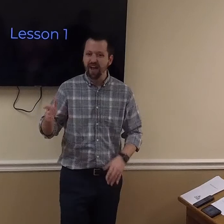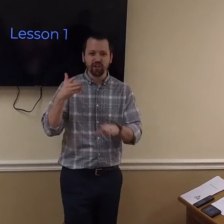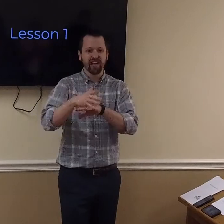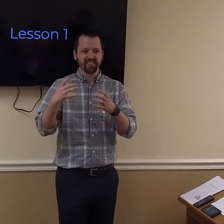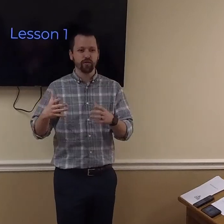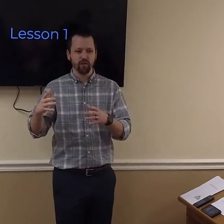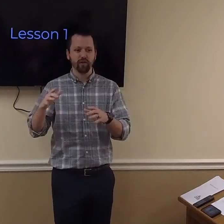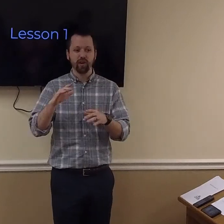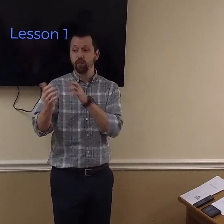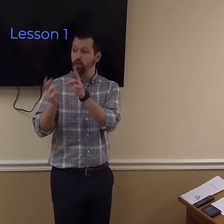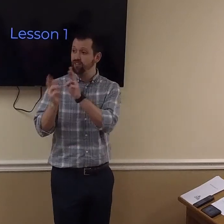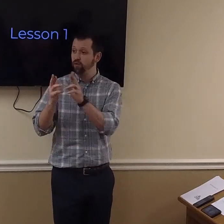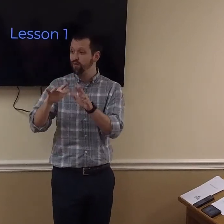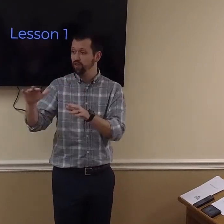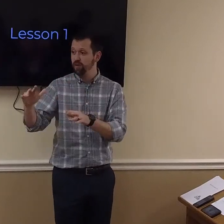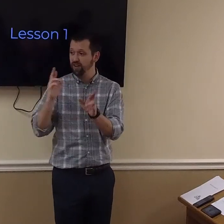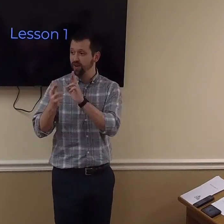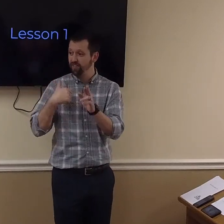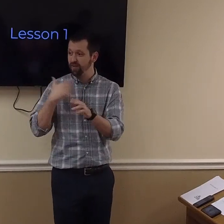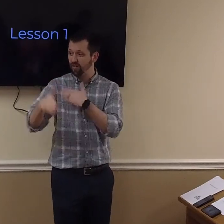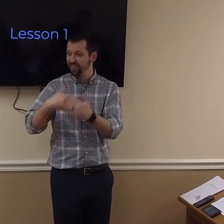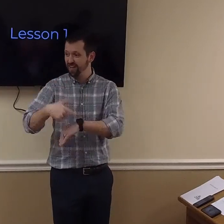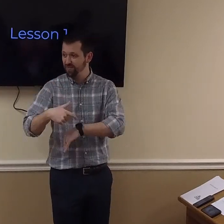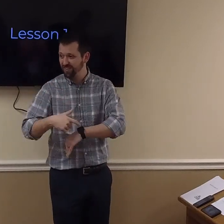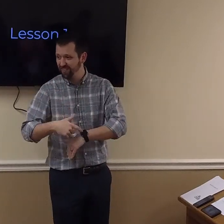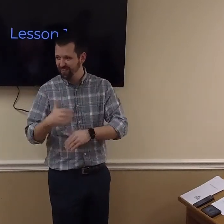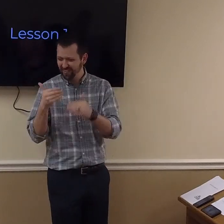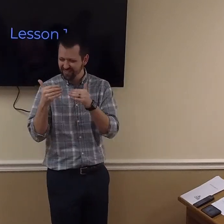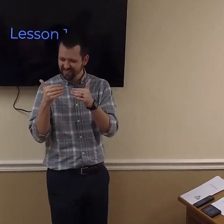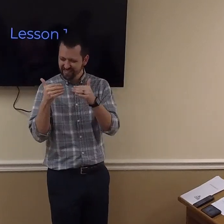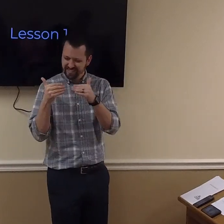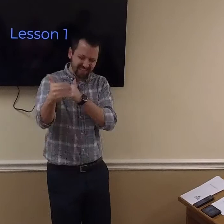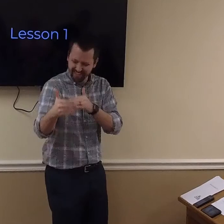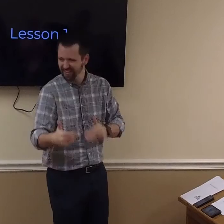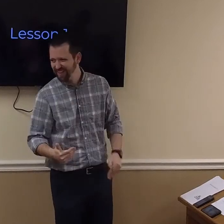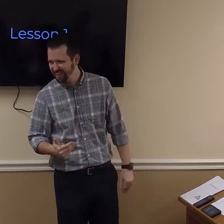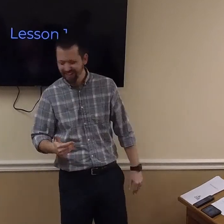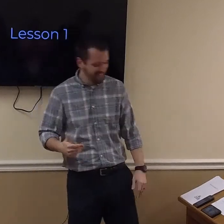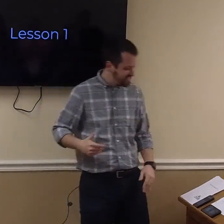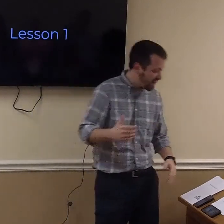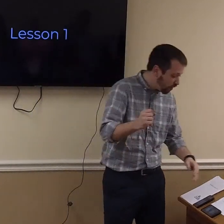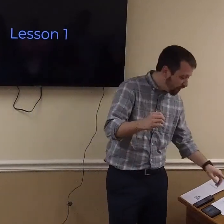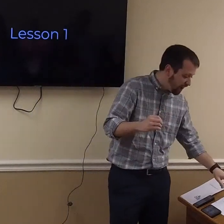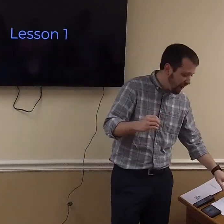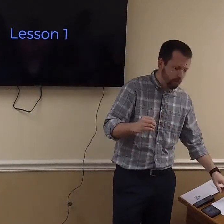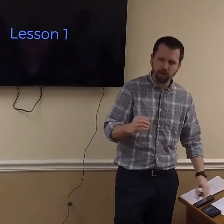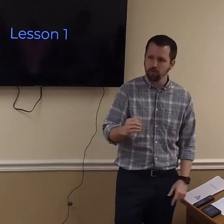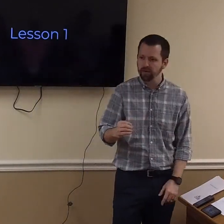after class, he will race you in finger spelling. He races me all the time, so it's always it's the hardest. So, where were we? Oh